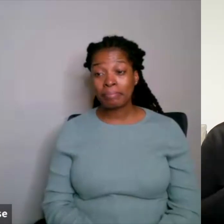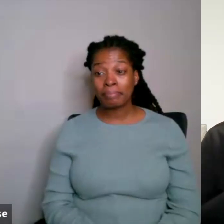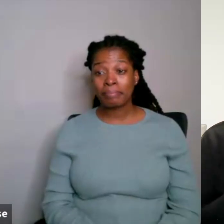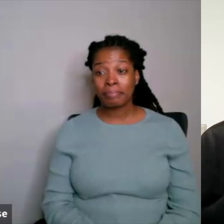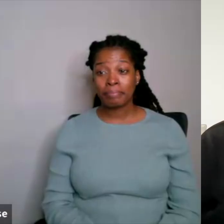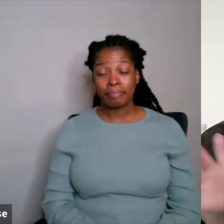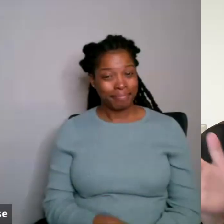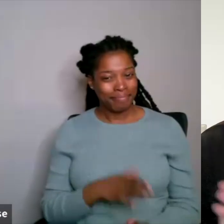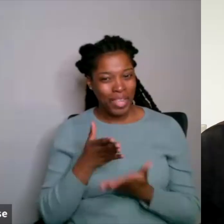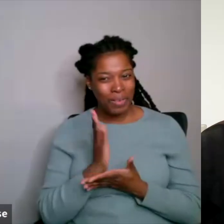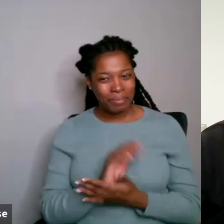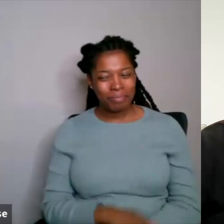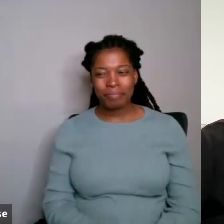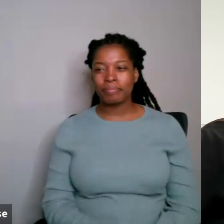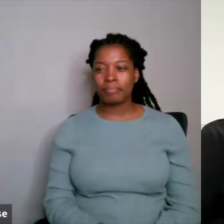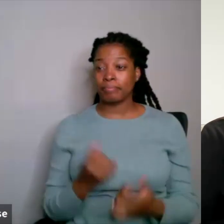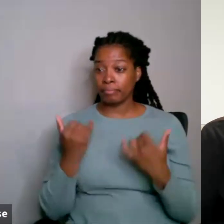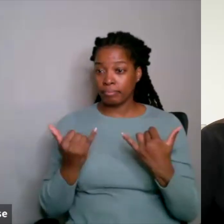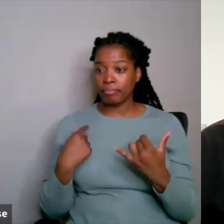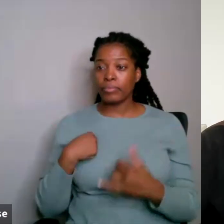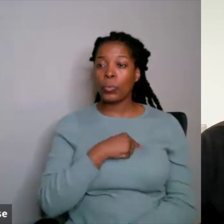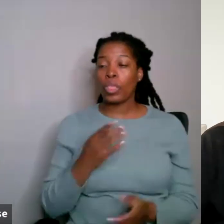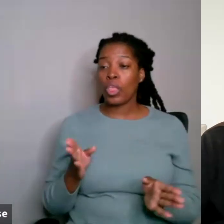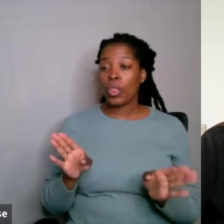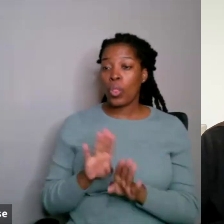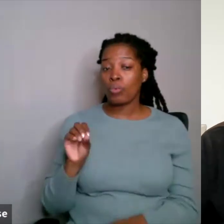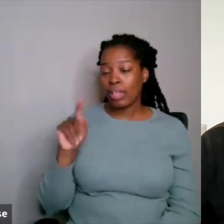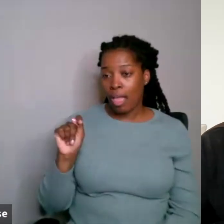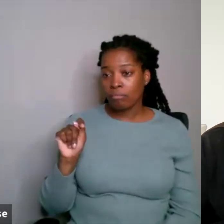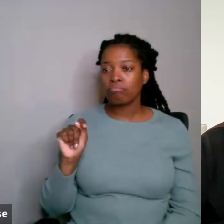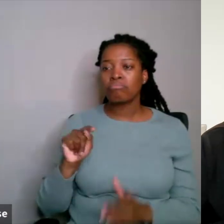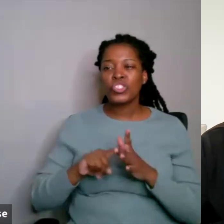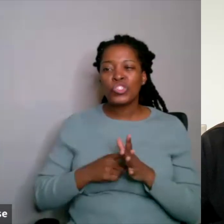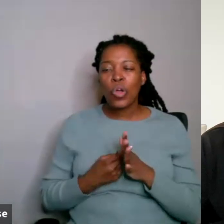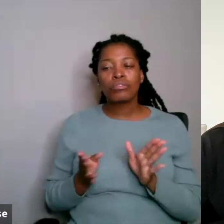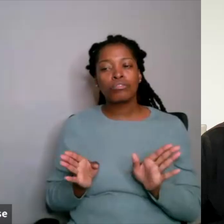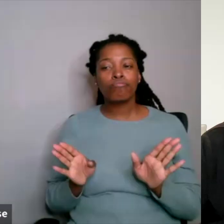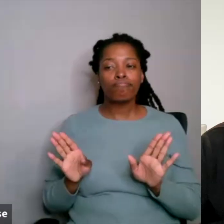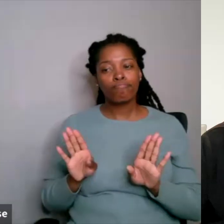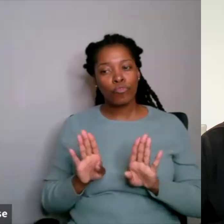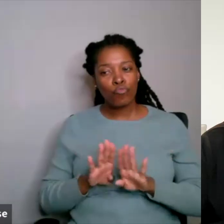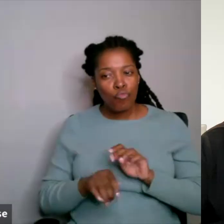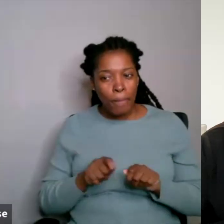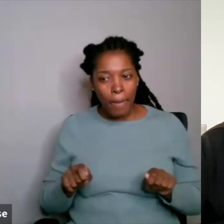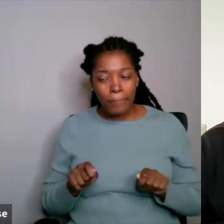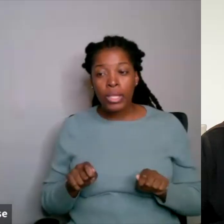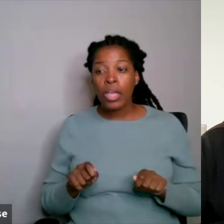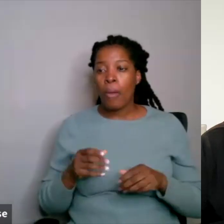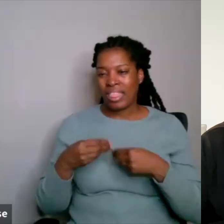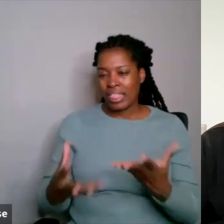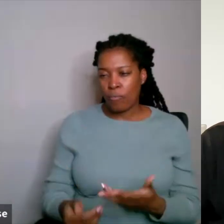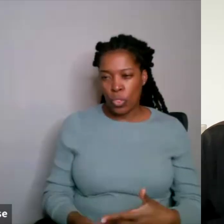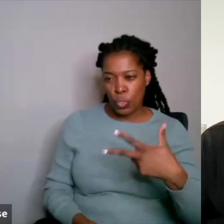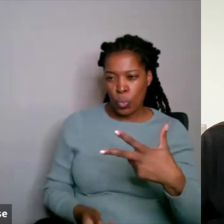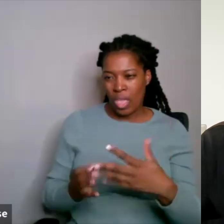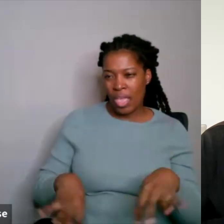All right. As we close out and begin to close out this time together, I want to leave you with three main